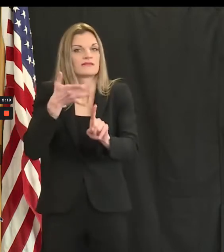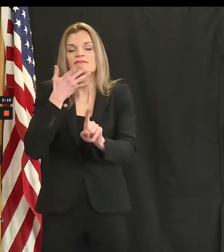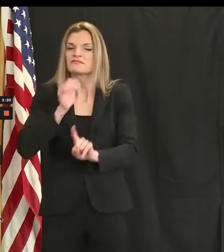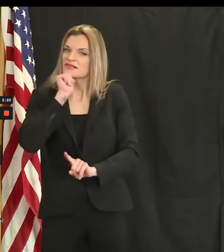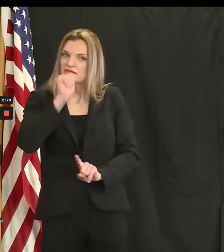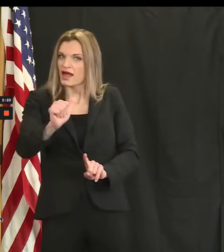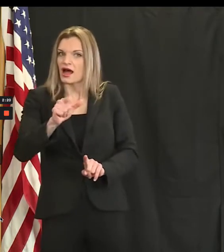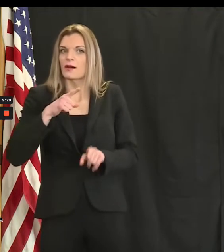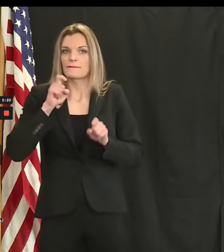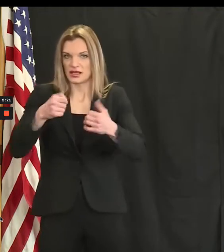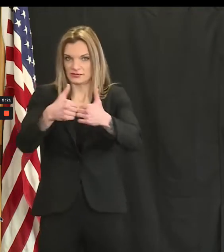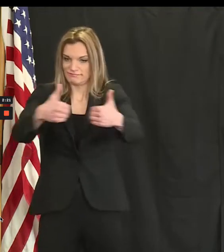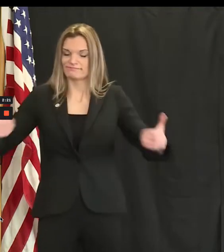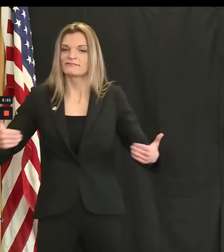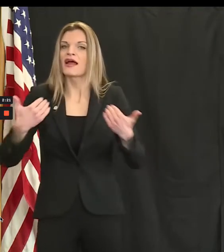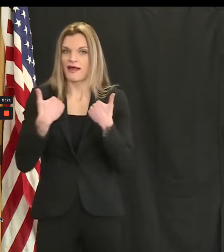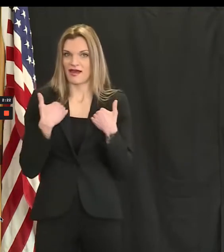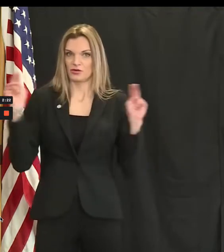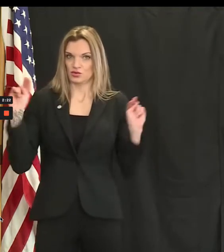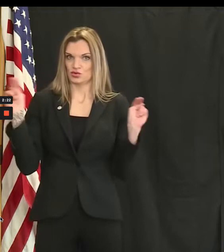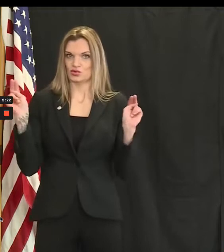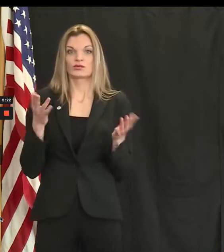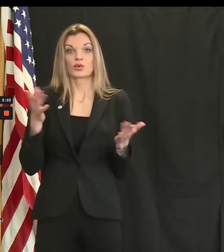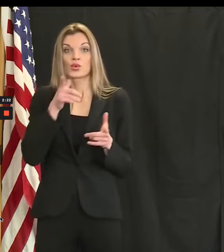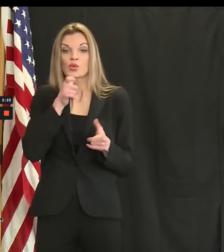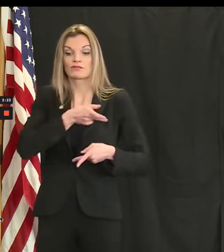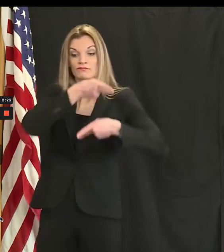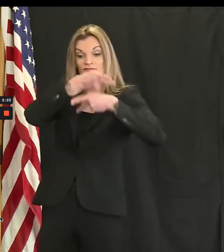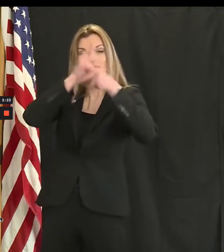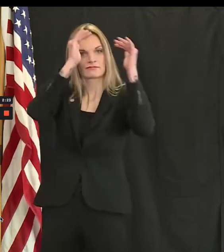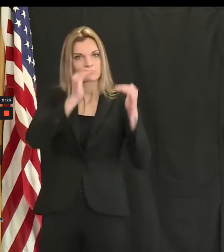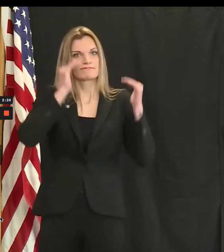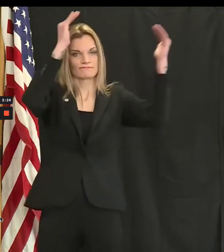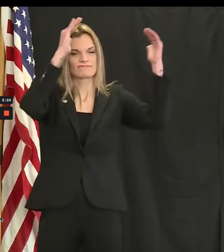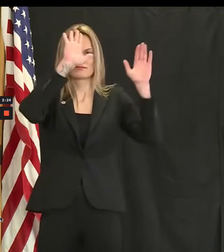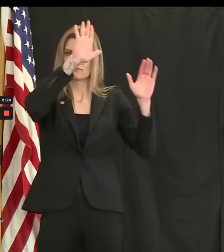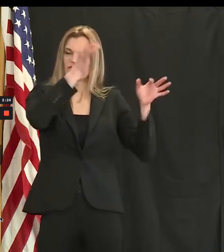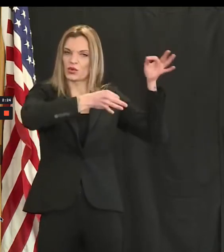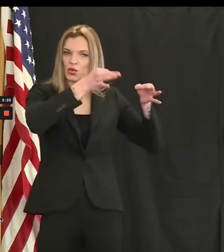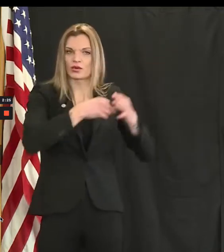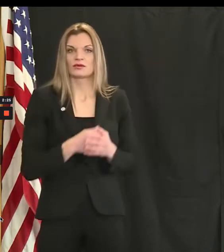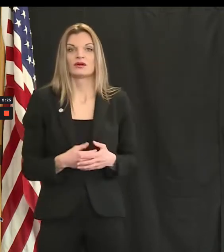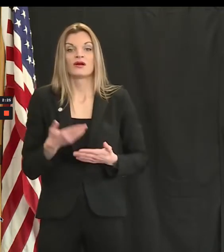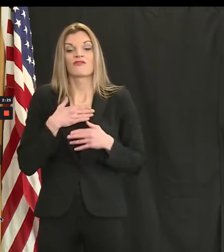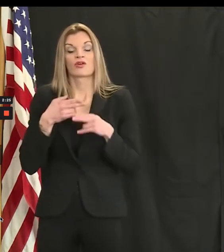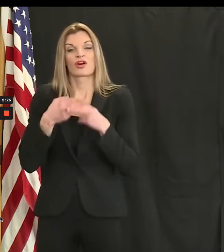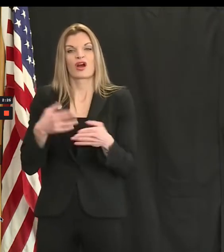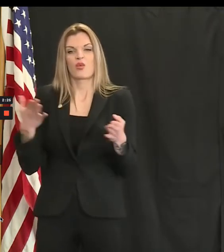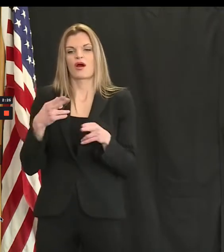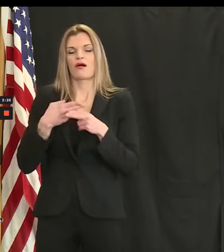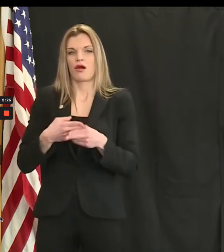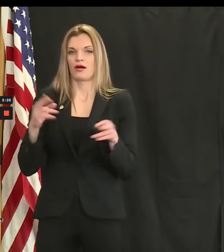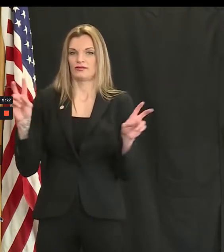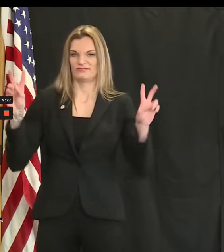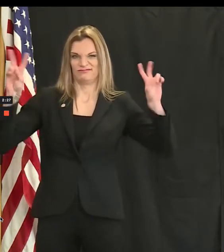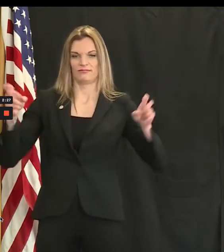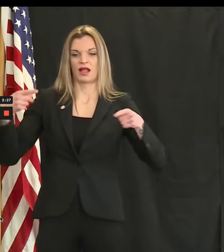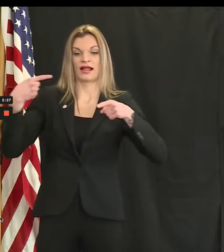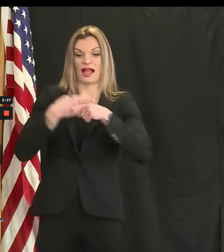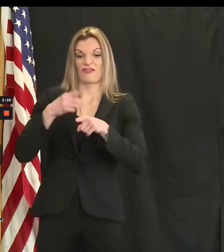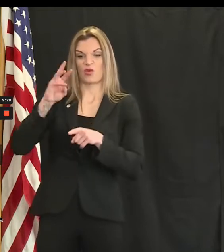interest. That procedure is our office's conflict wall process. And under this process, my office erects